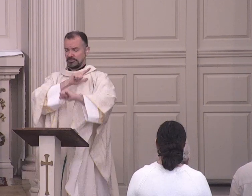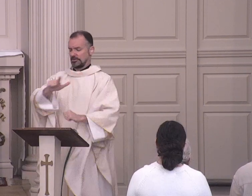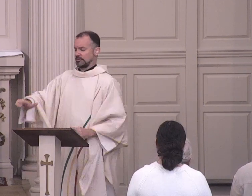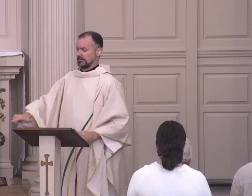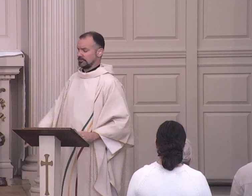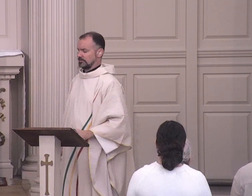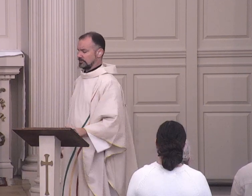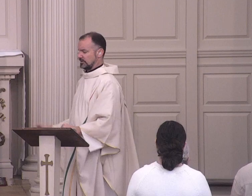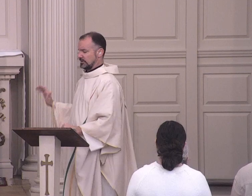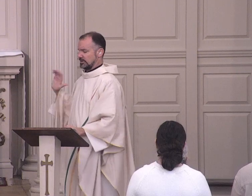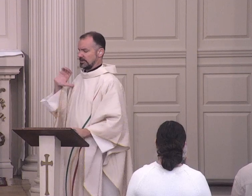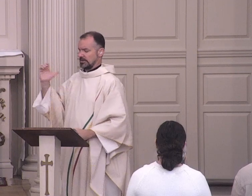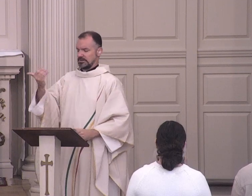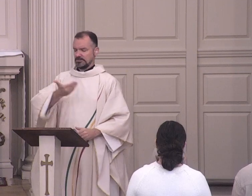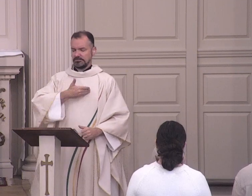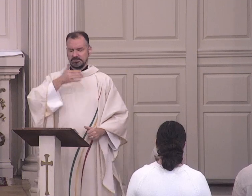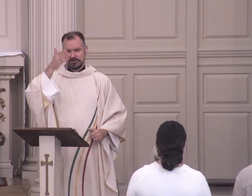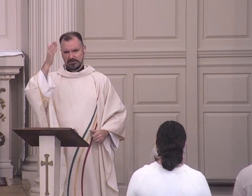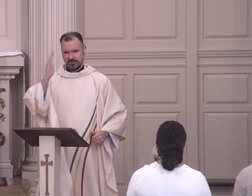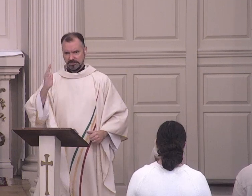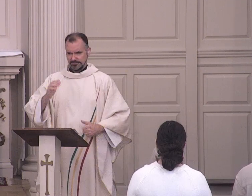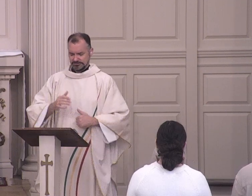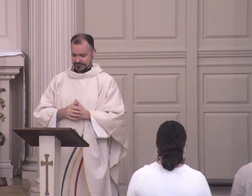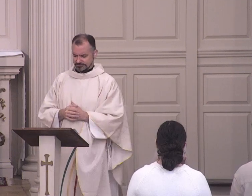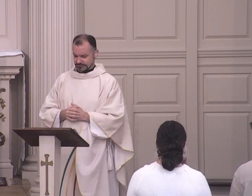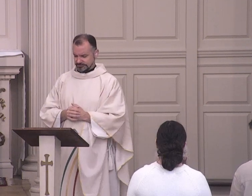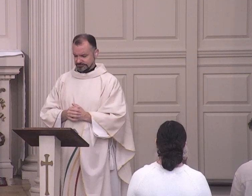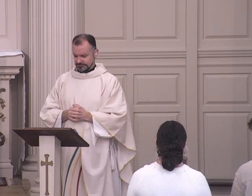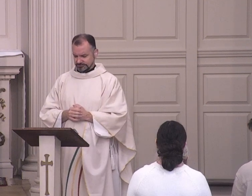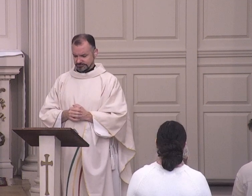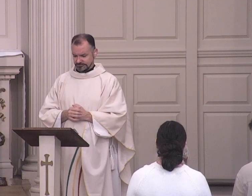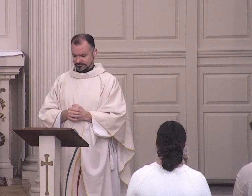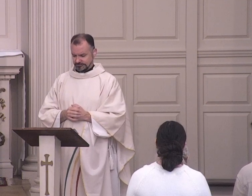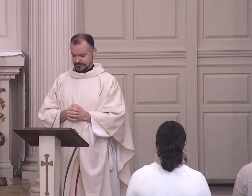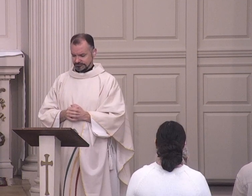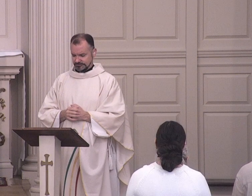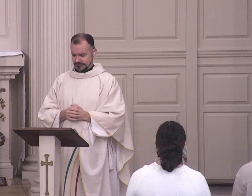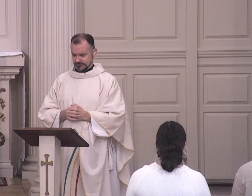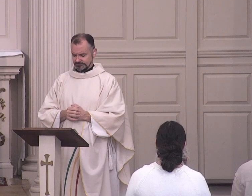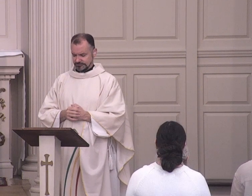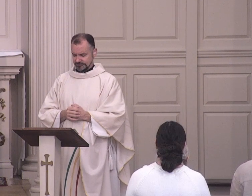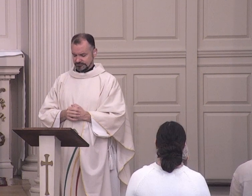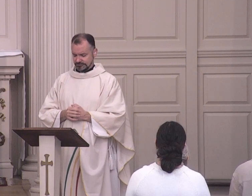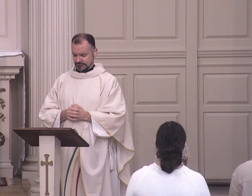my brothers and sisters, to pray for me to the Lord our God.